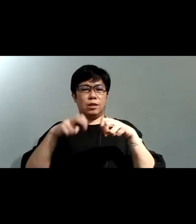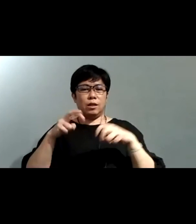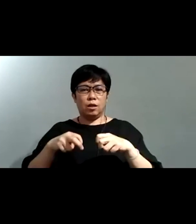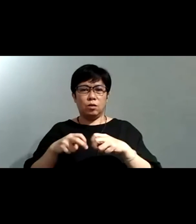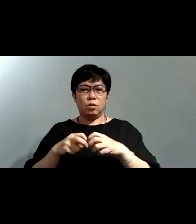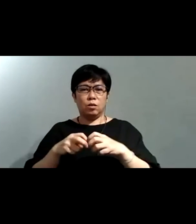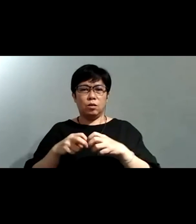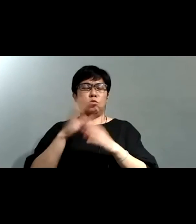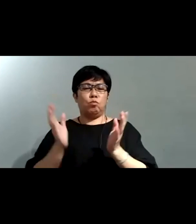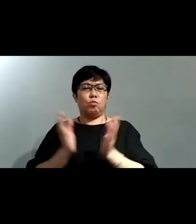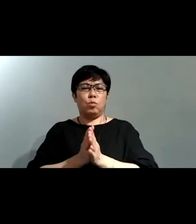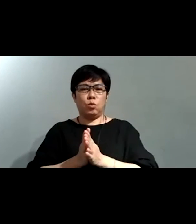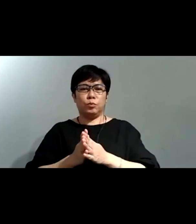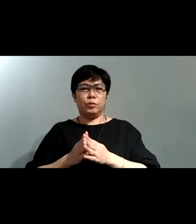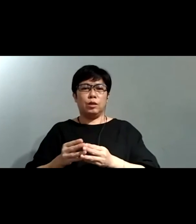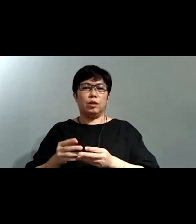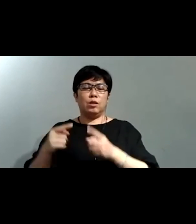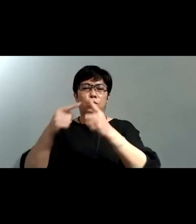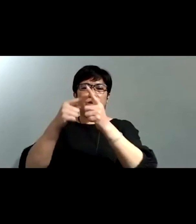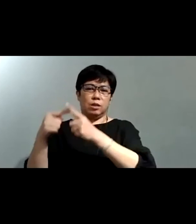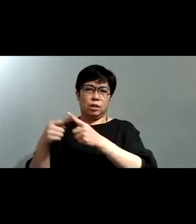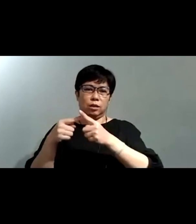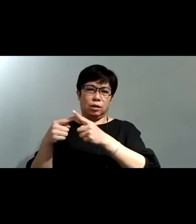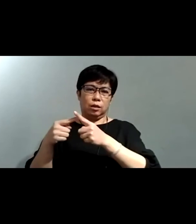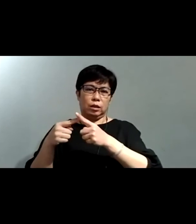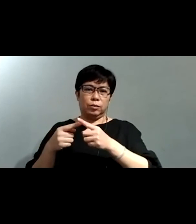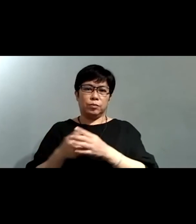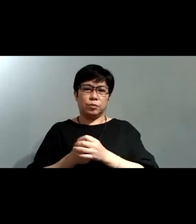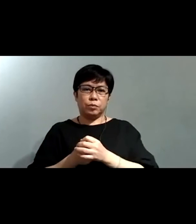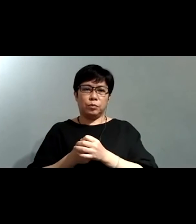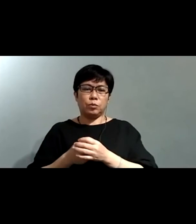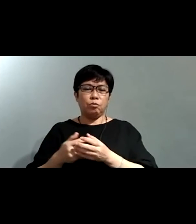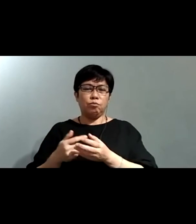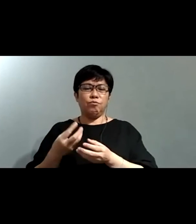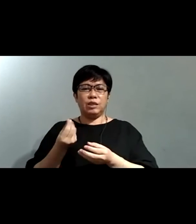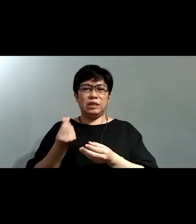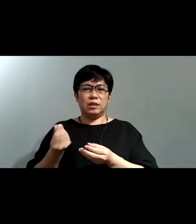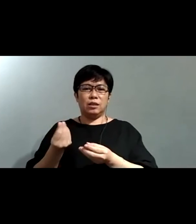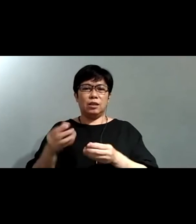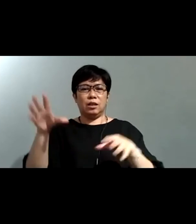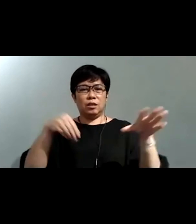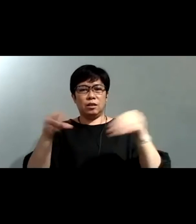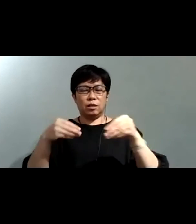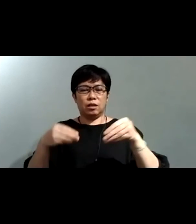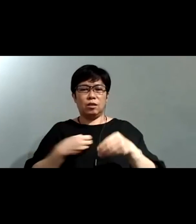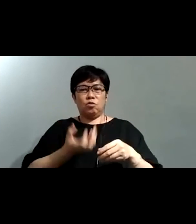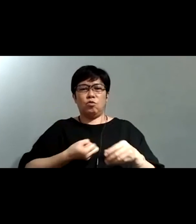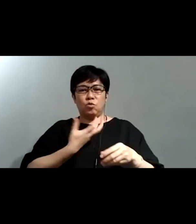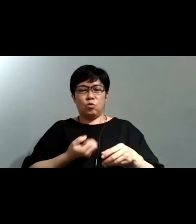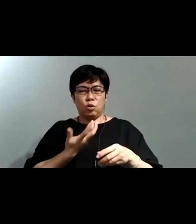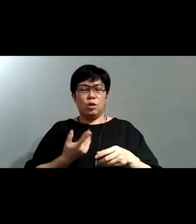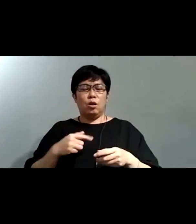that we are doing something good, we are doing something important, and we as a social